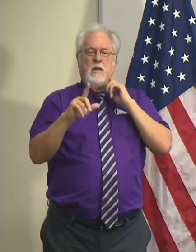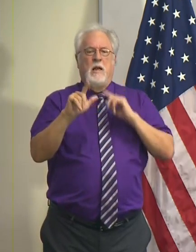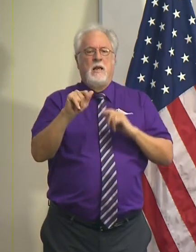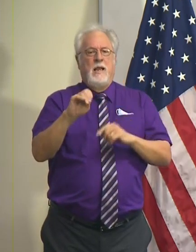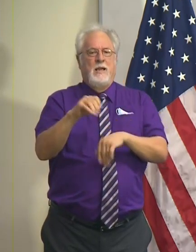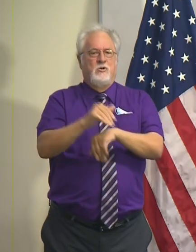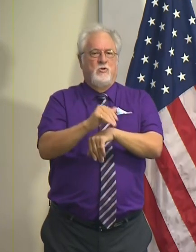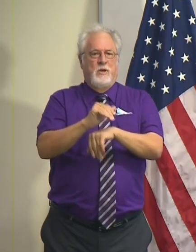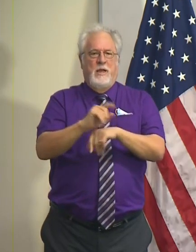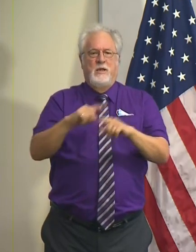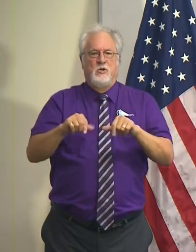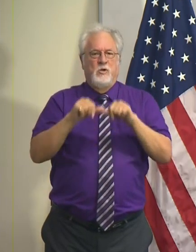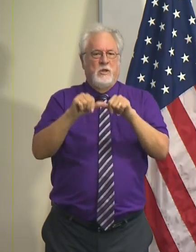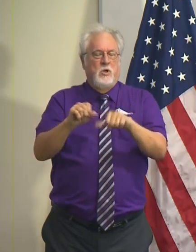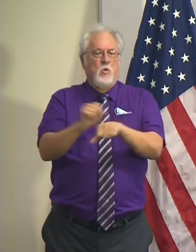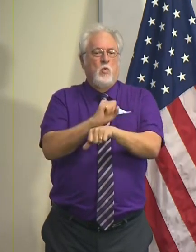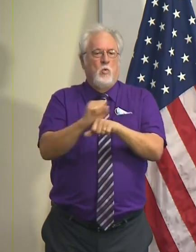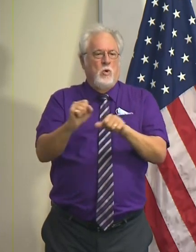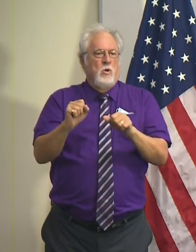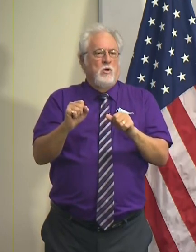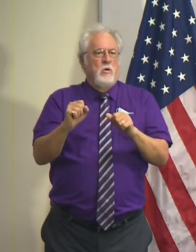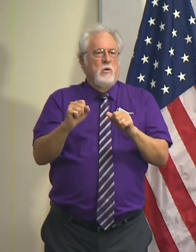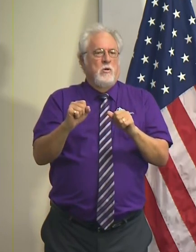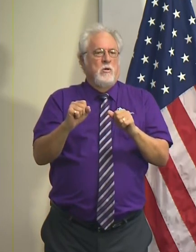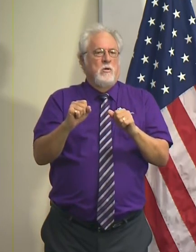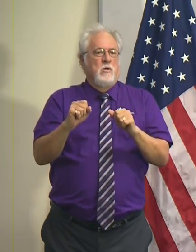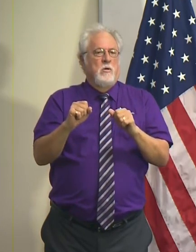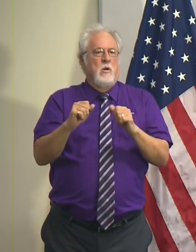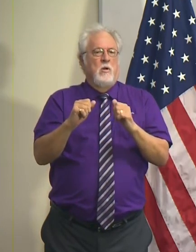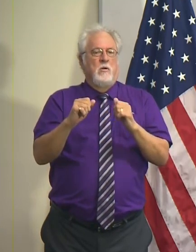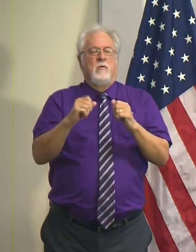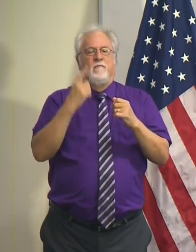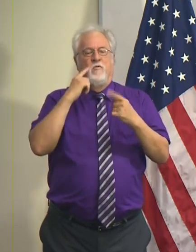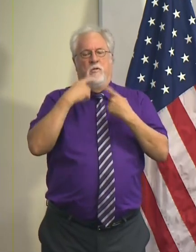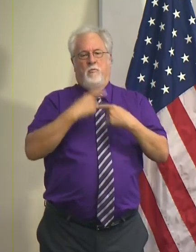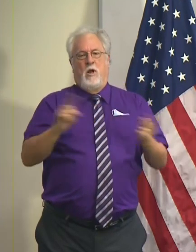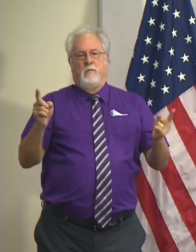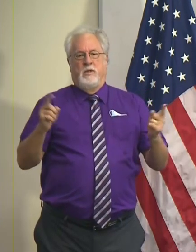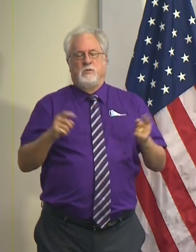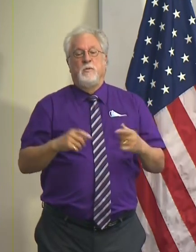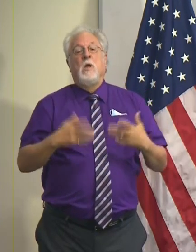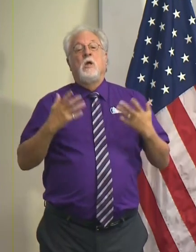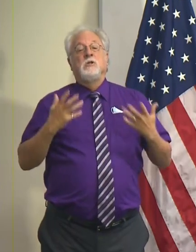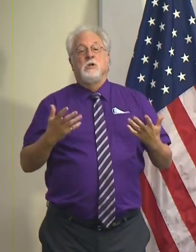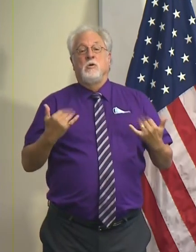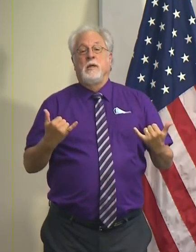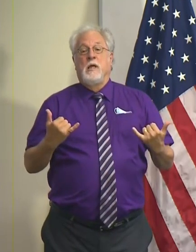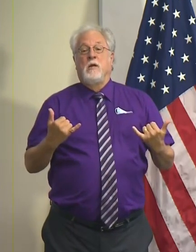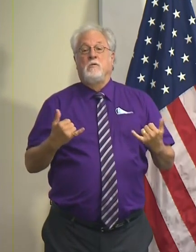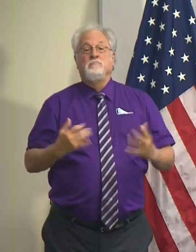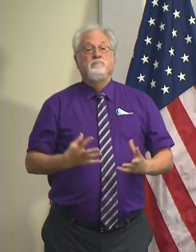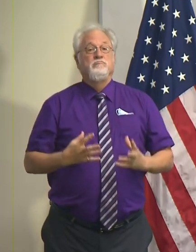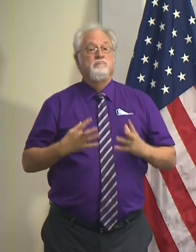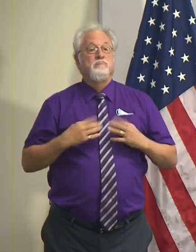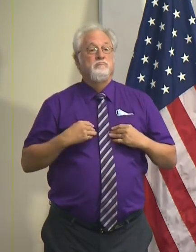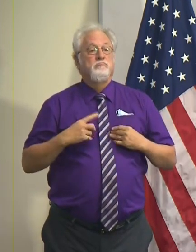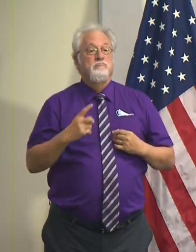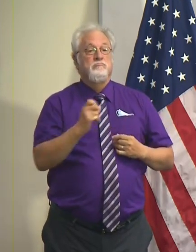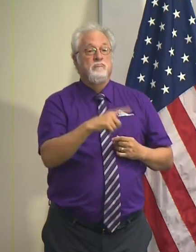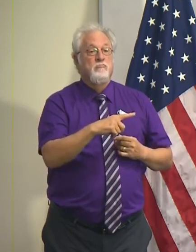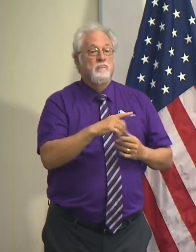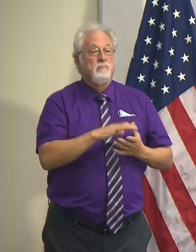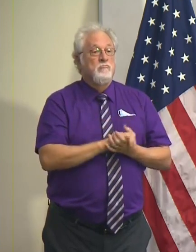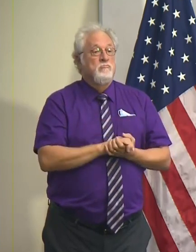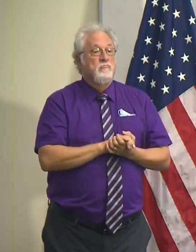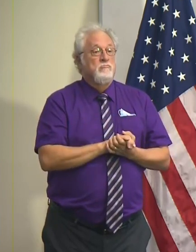this evening to continue to work on the proclamation. So at this time, I'm going to take